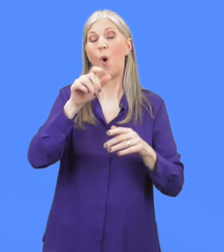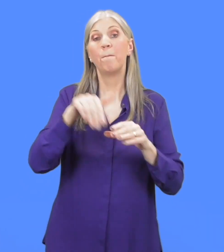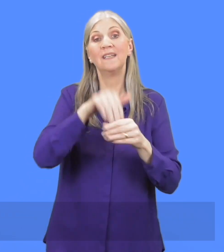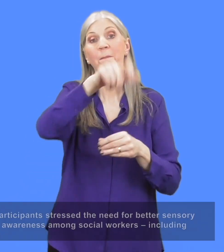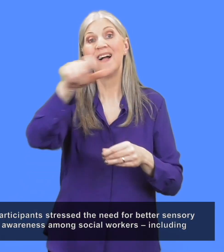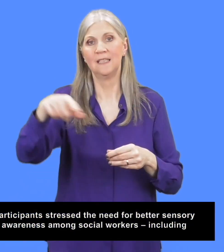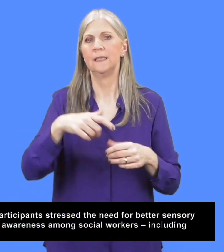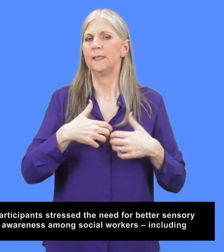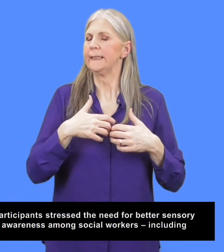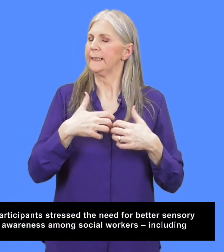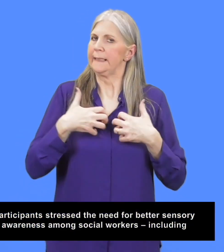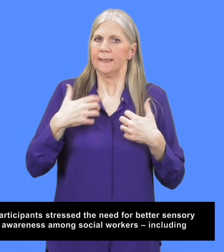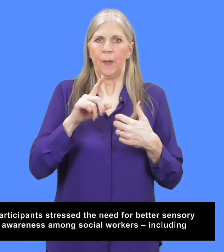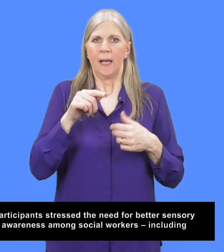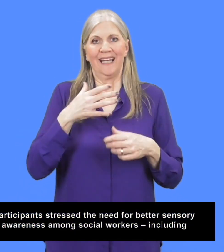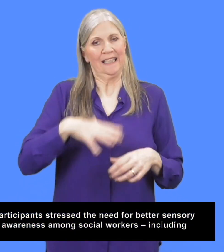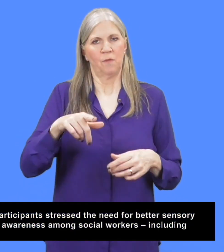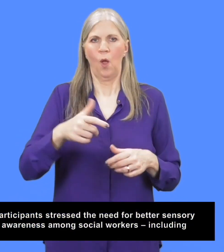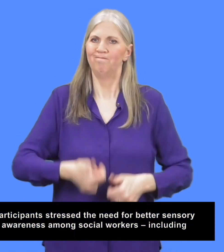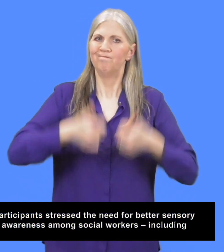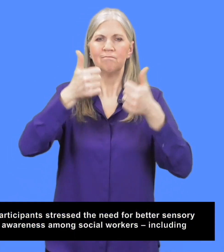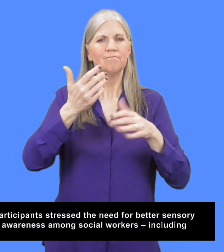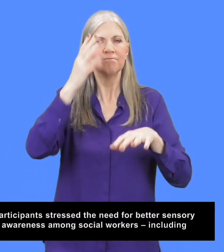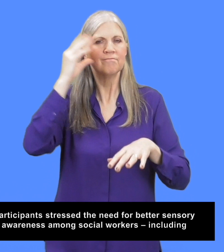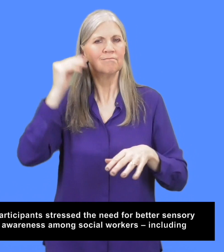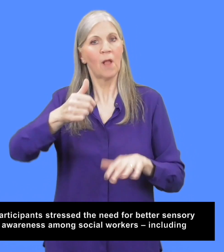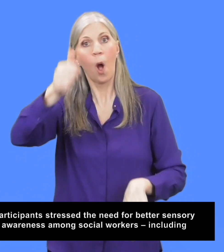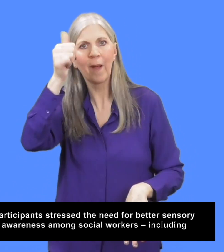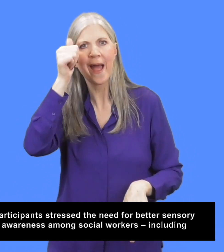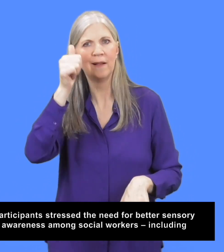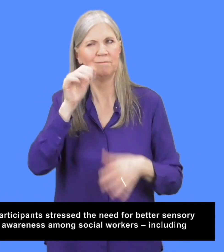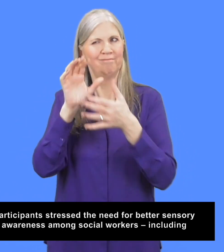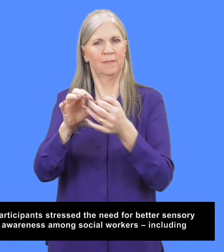Participants stressed the need for better sensory awareness among social workers,